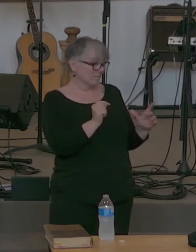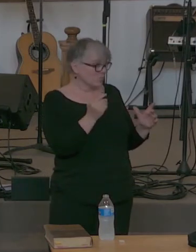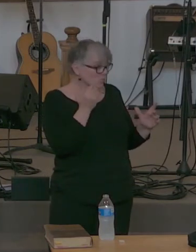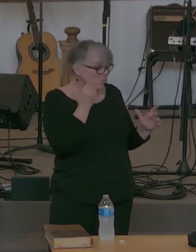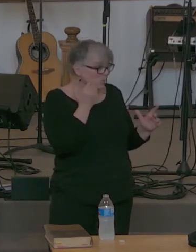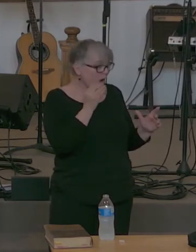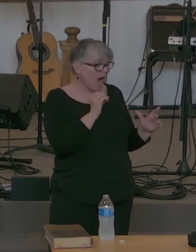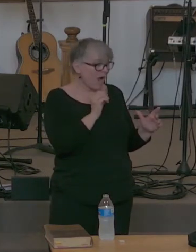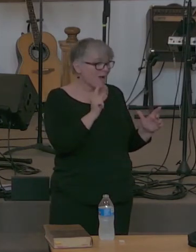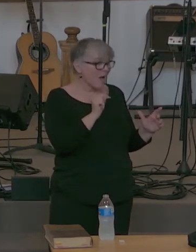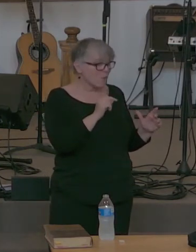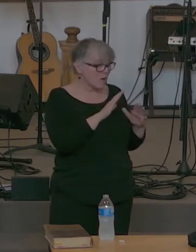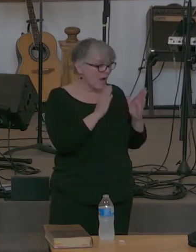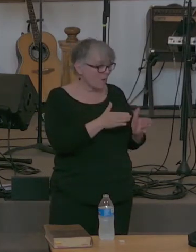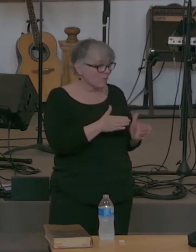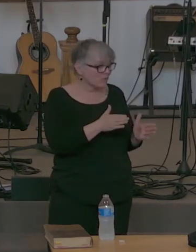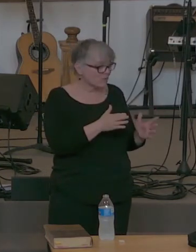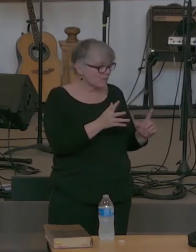So in the process,